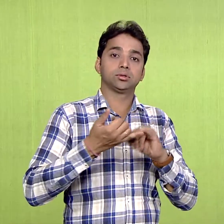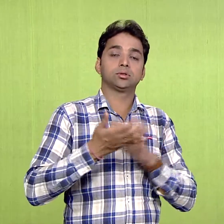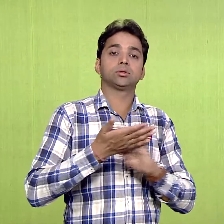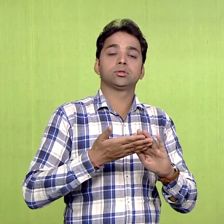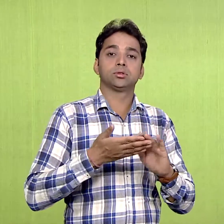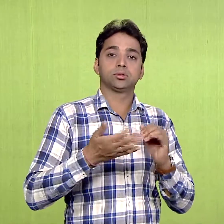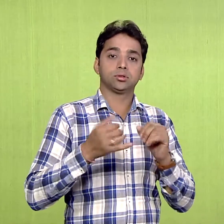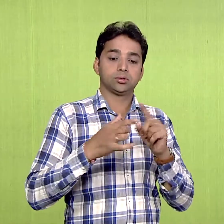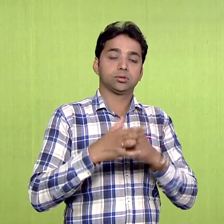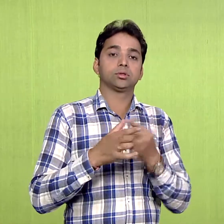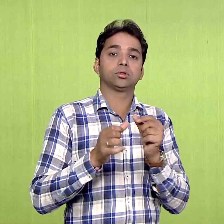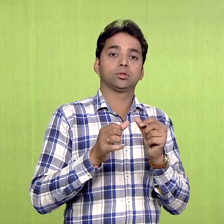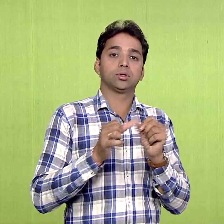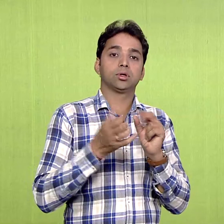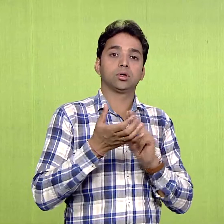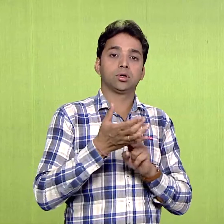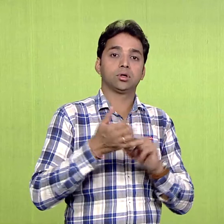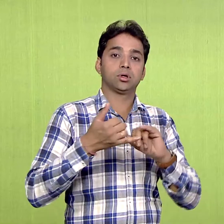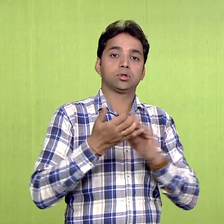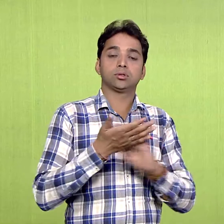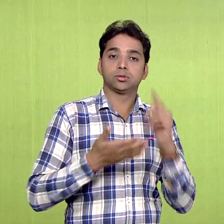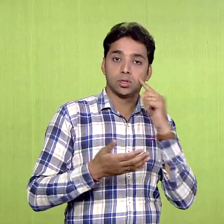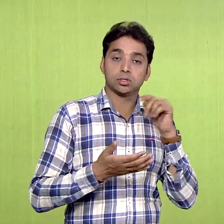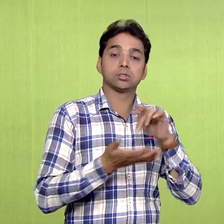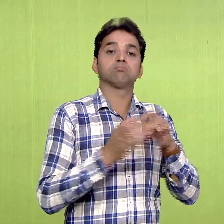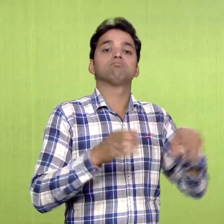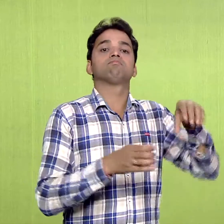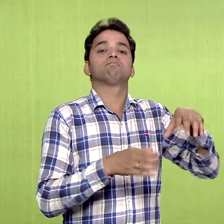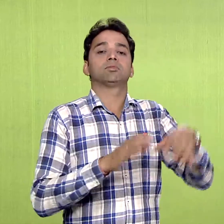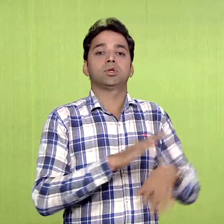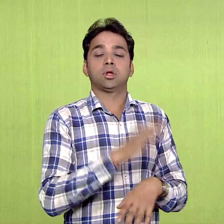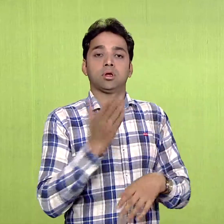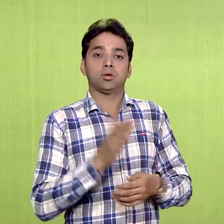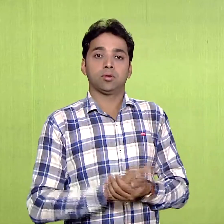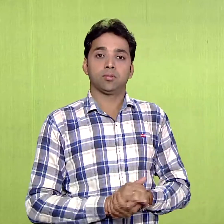which had a central shrine or Garbhagriha,